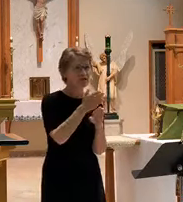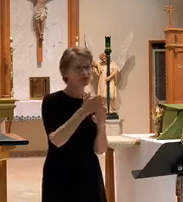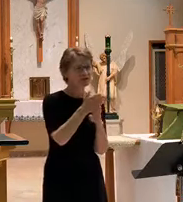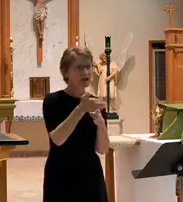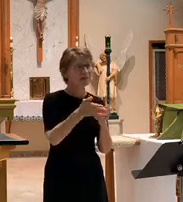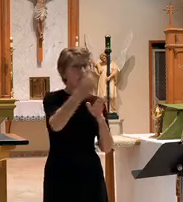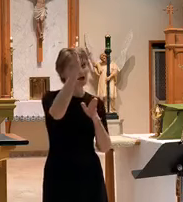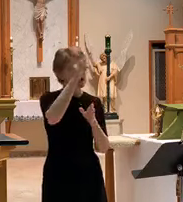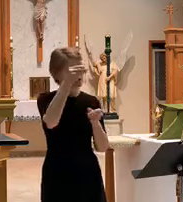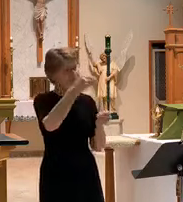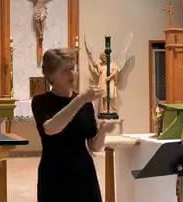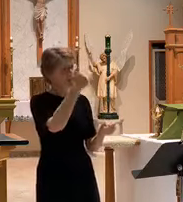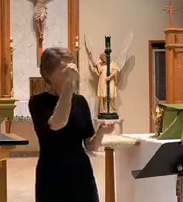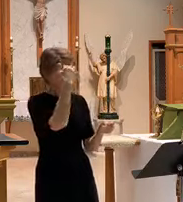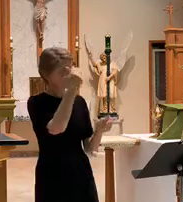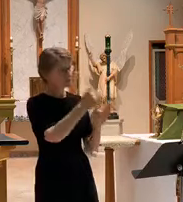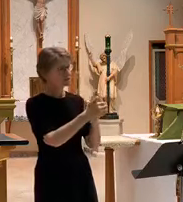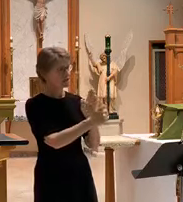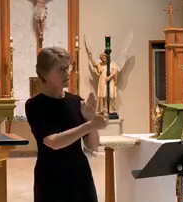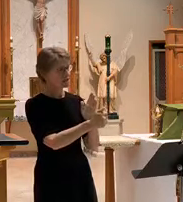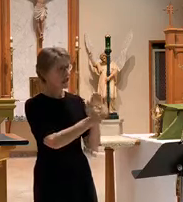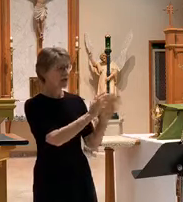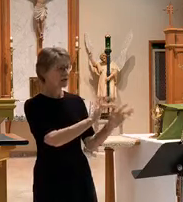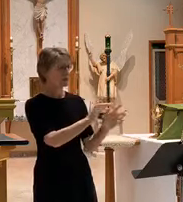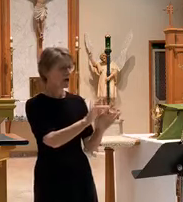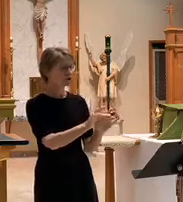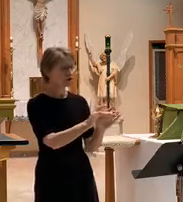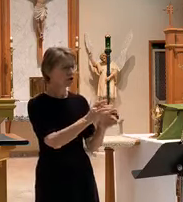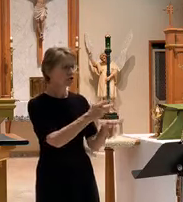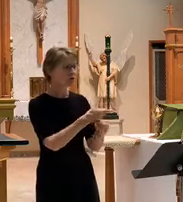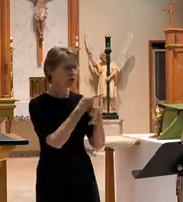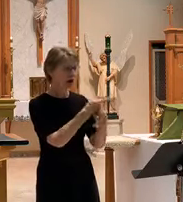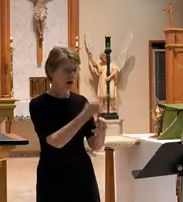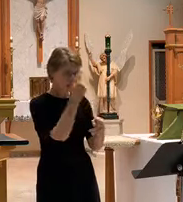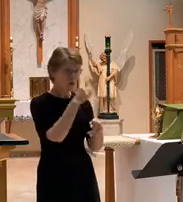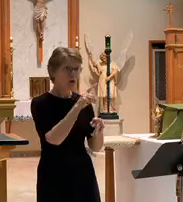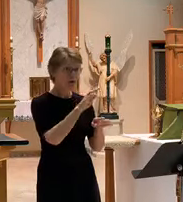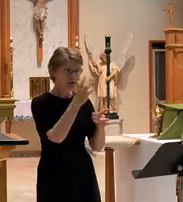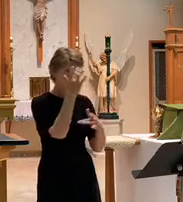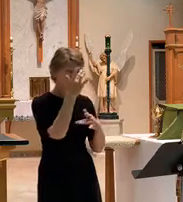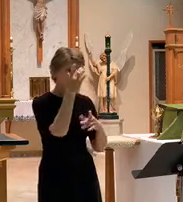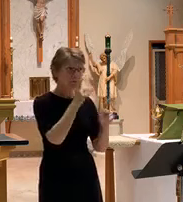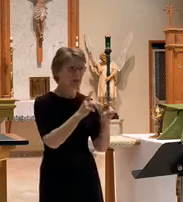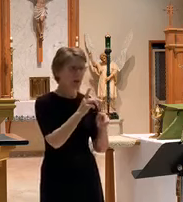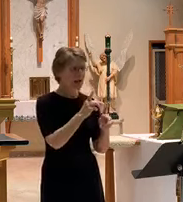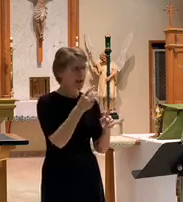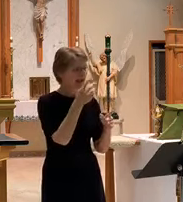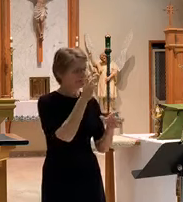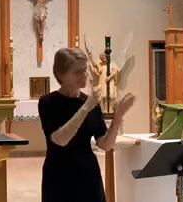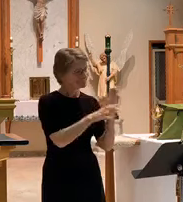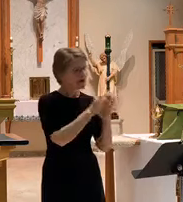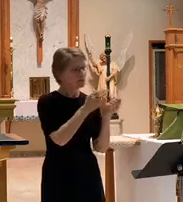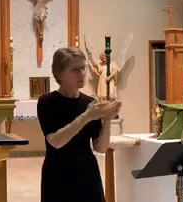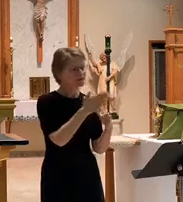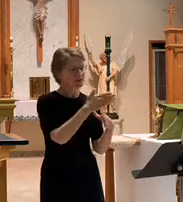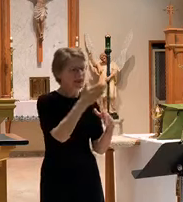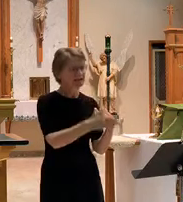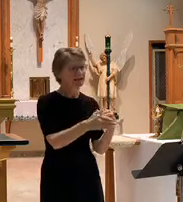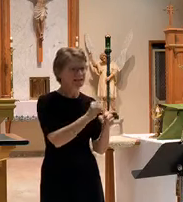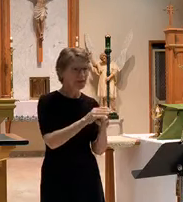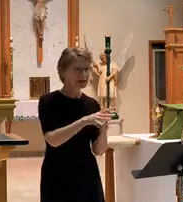the knowledge, skills, and compassion to care for the sick and seek ways to end this pandemic. Let